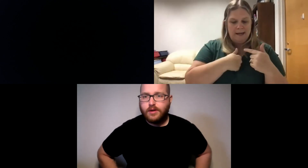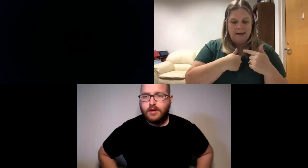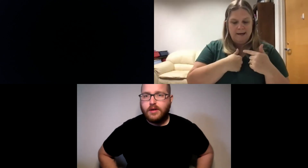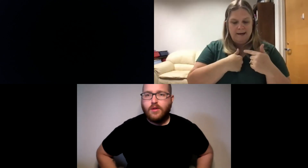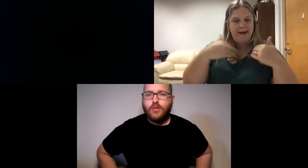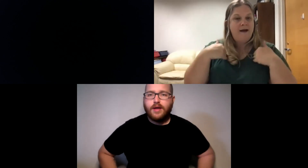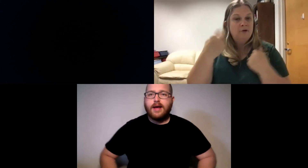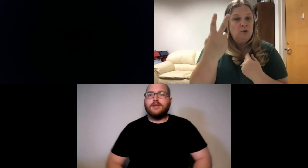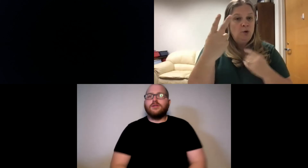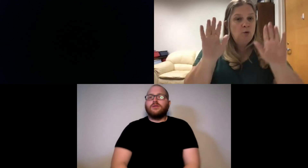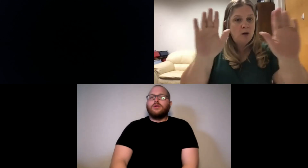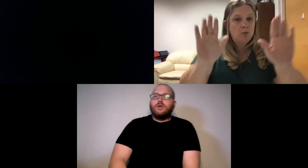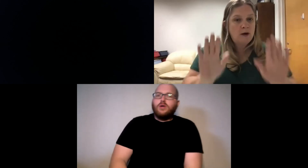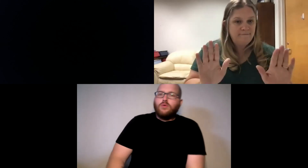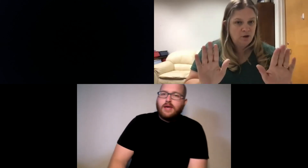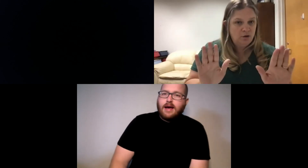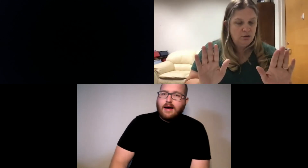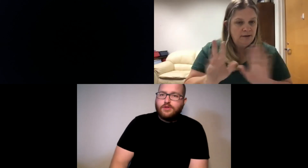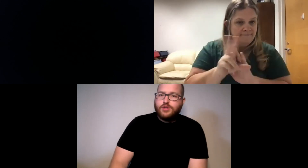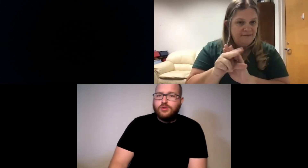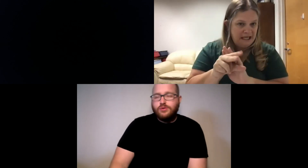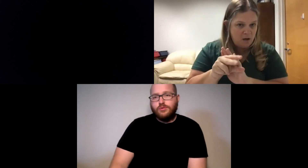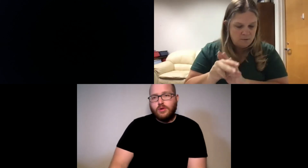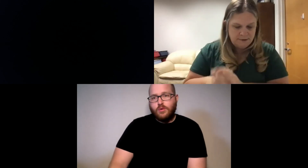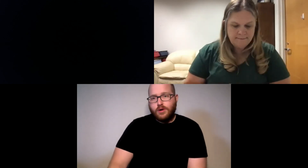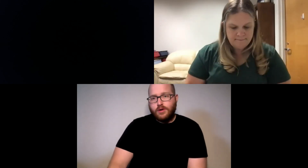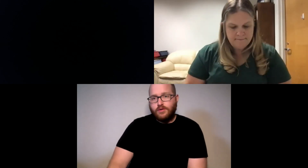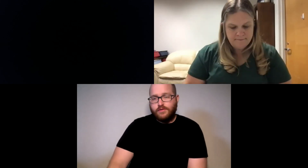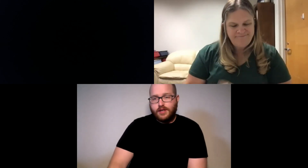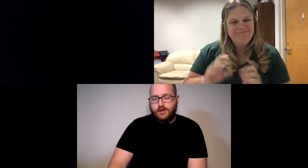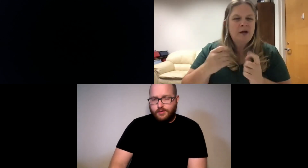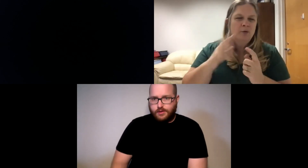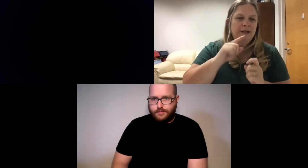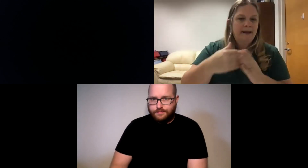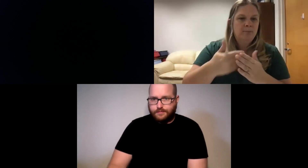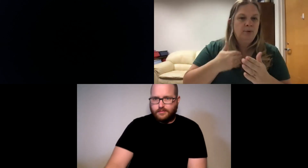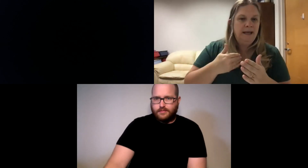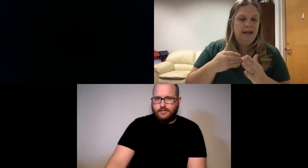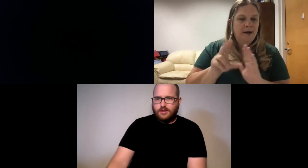know that we have 2 wonderful